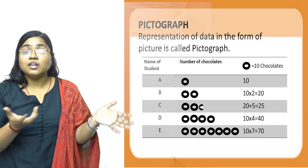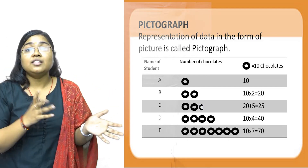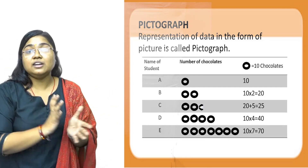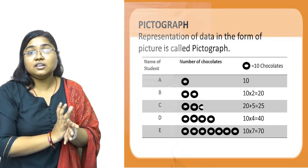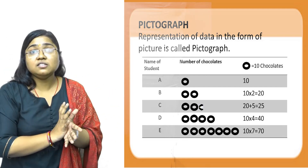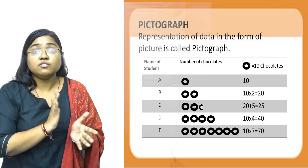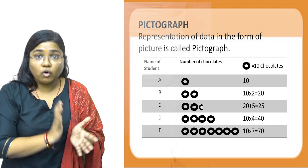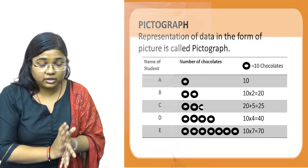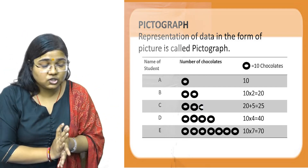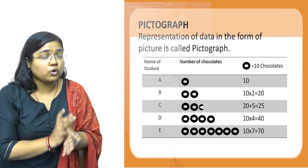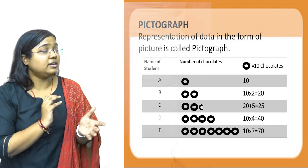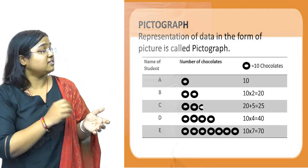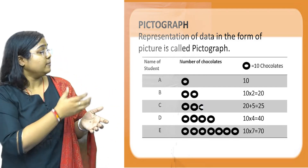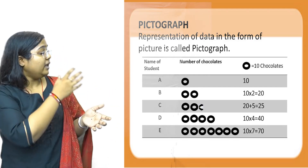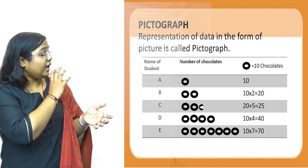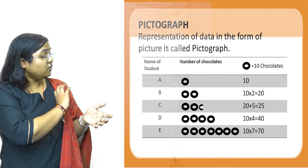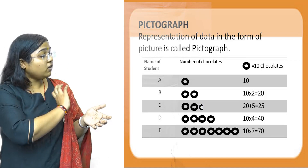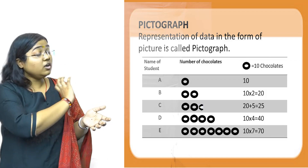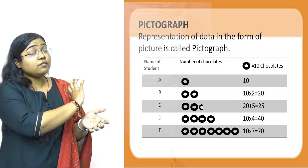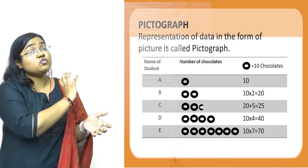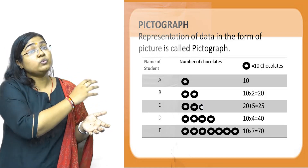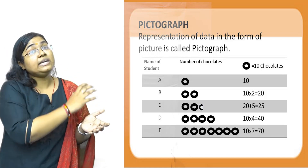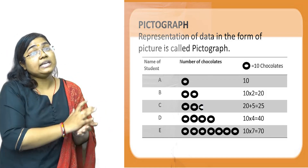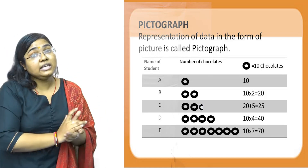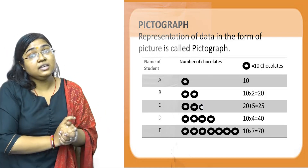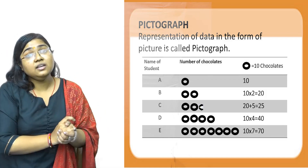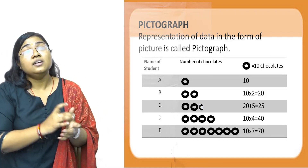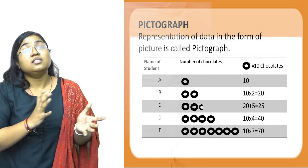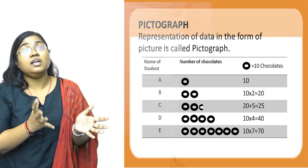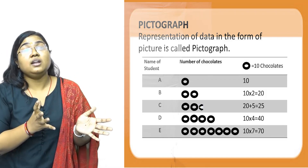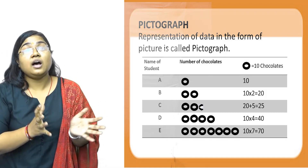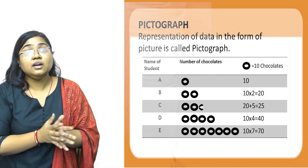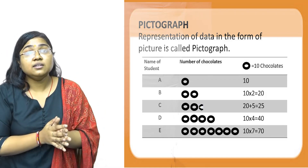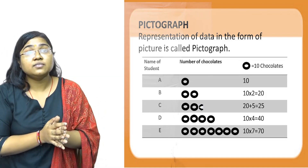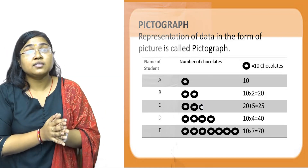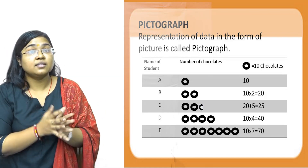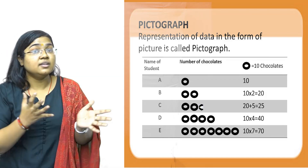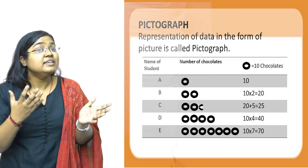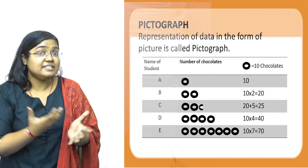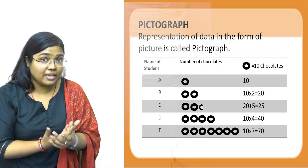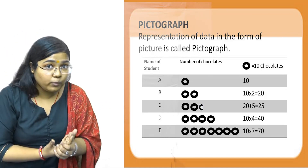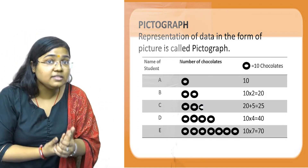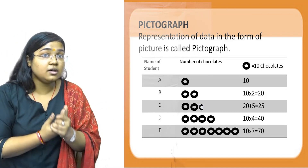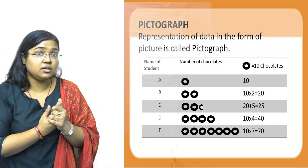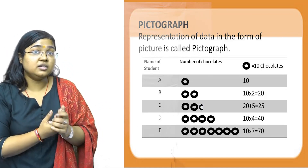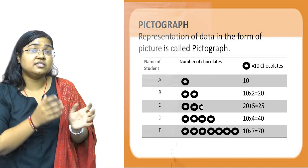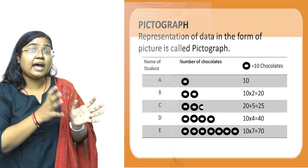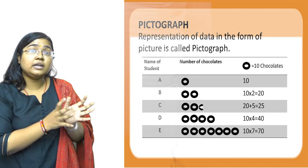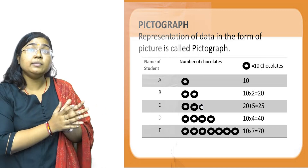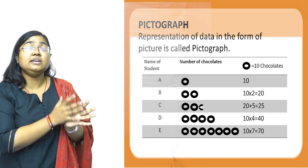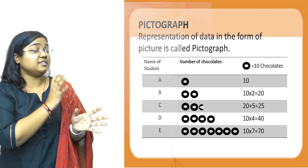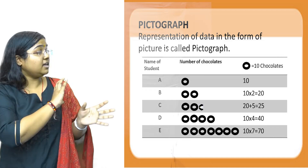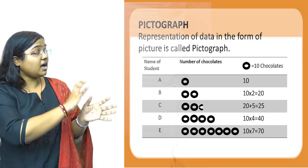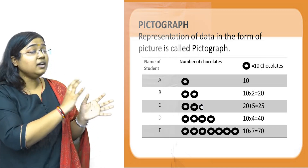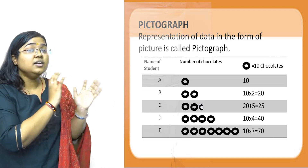Easy, it is 40 chocolates. In front of the student E there are 7 circles.